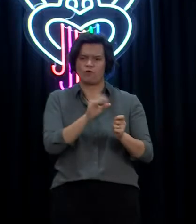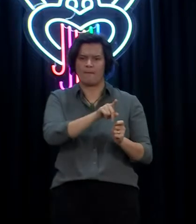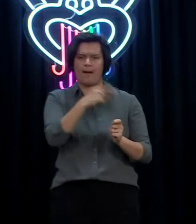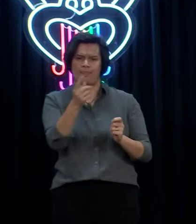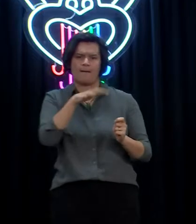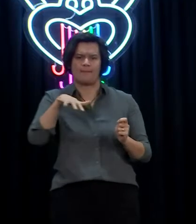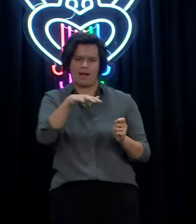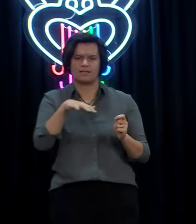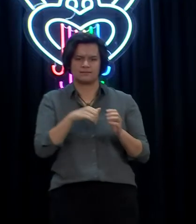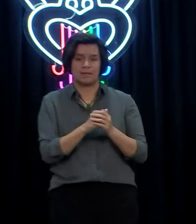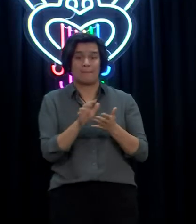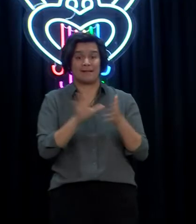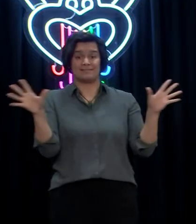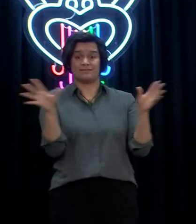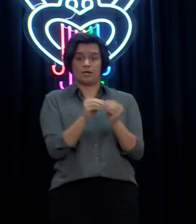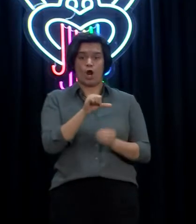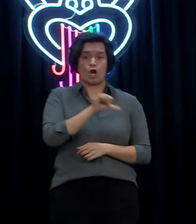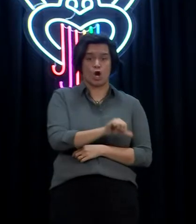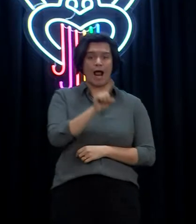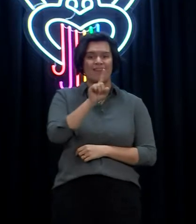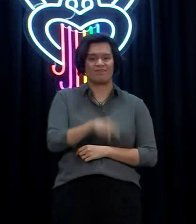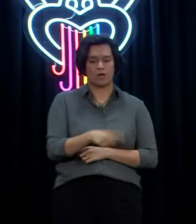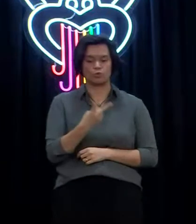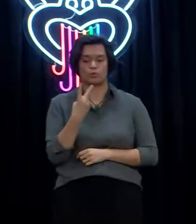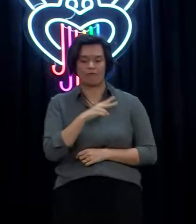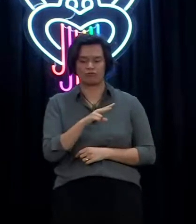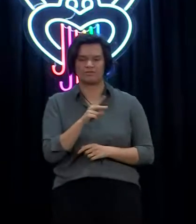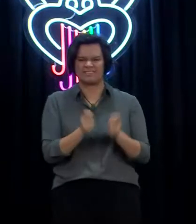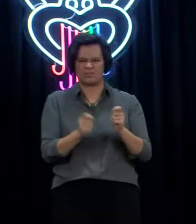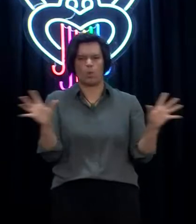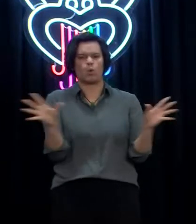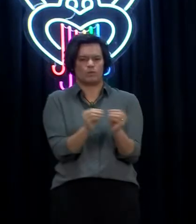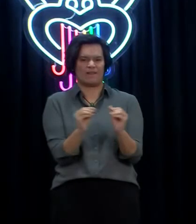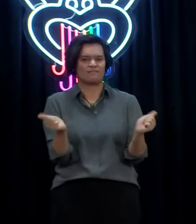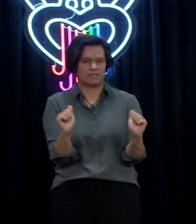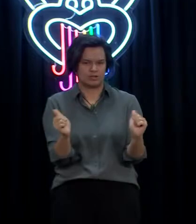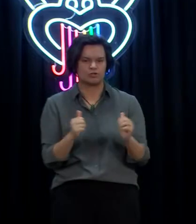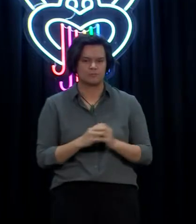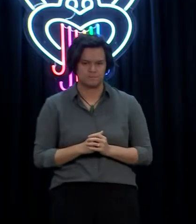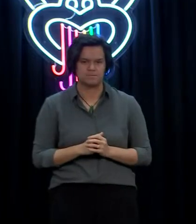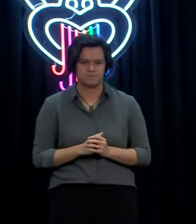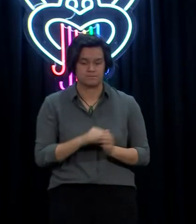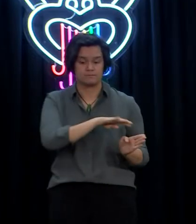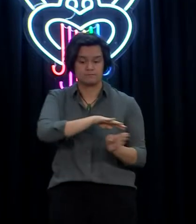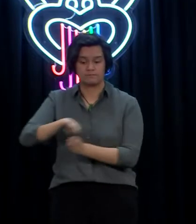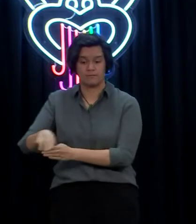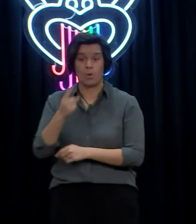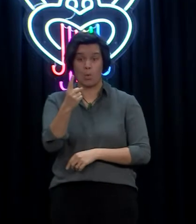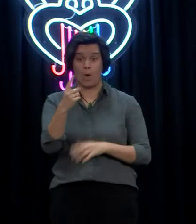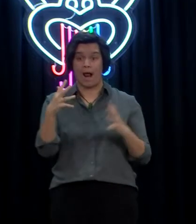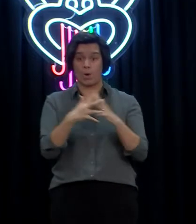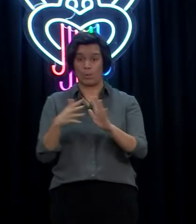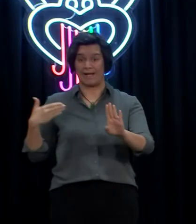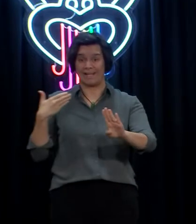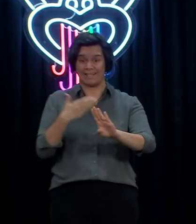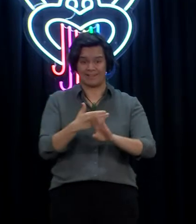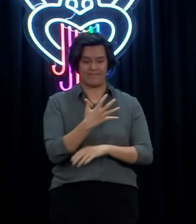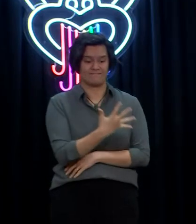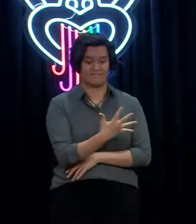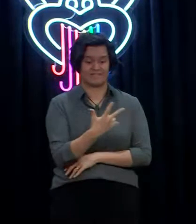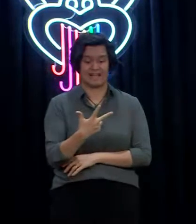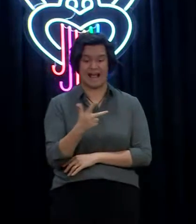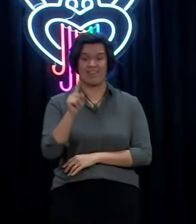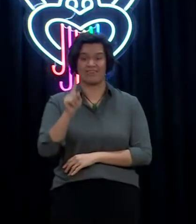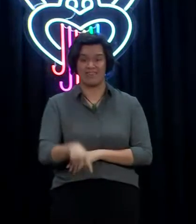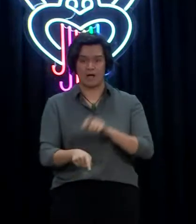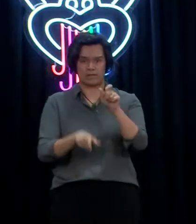for those suburbs to 9,200. In the past 7 days, more than 58,000